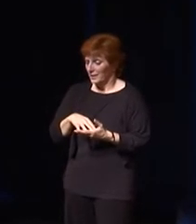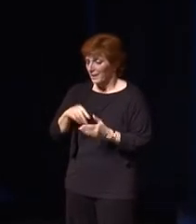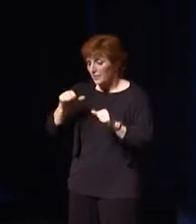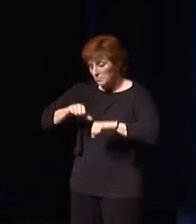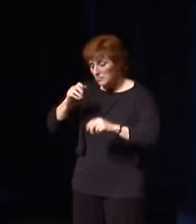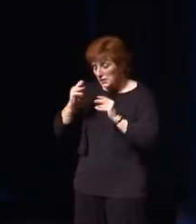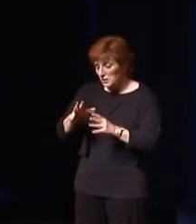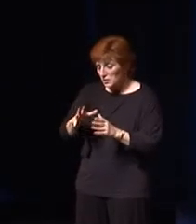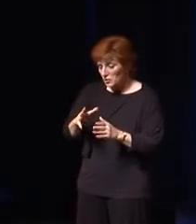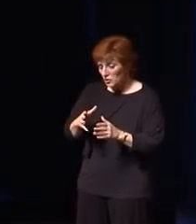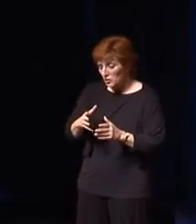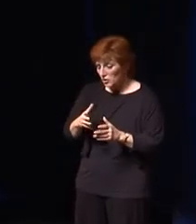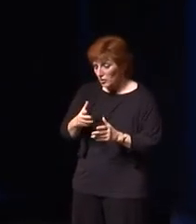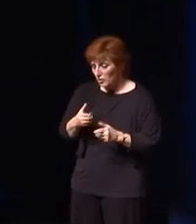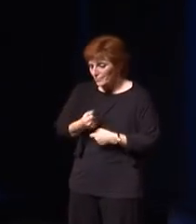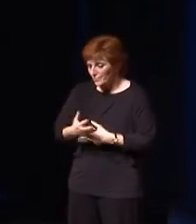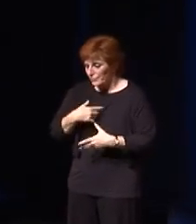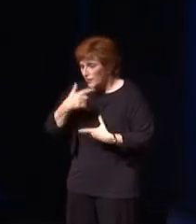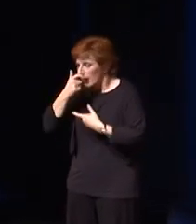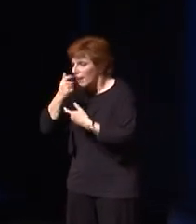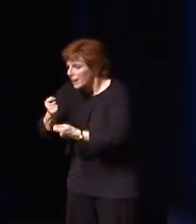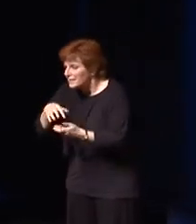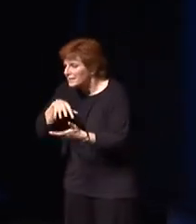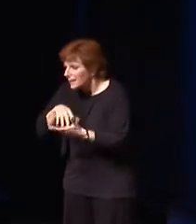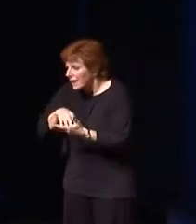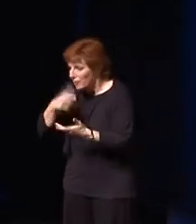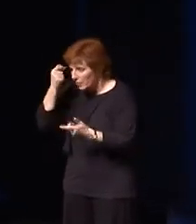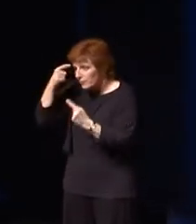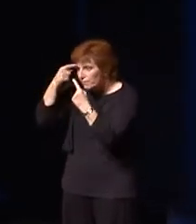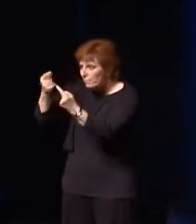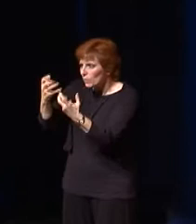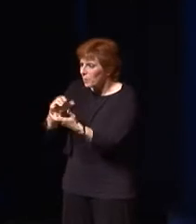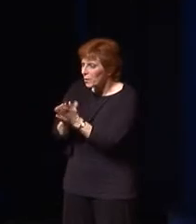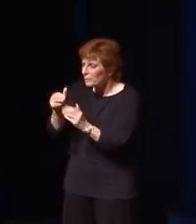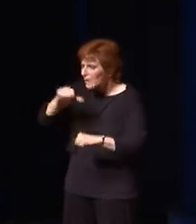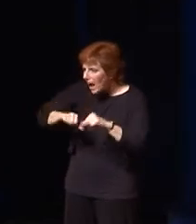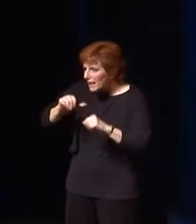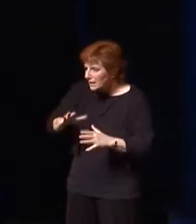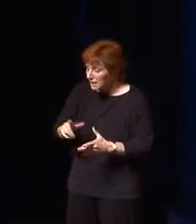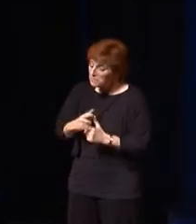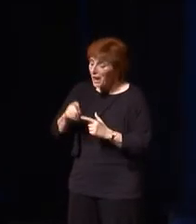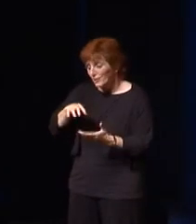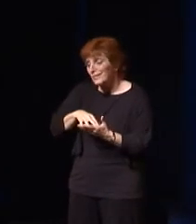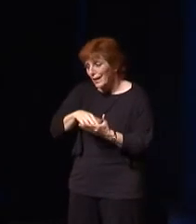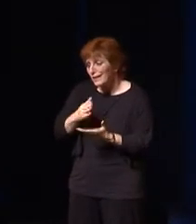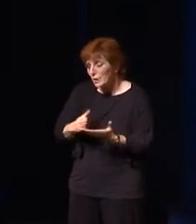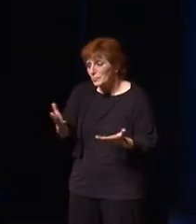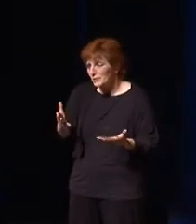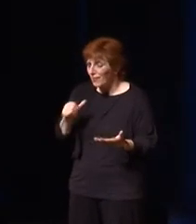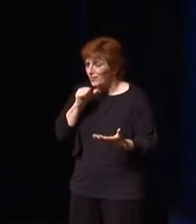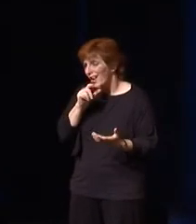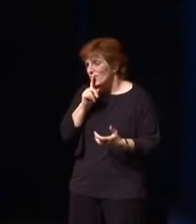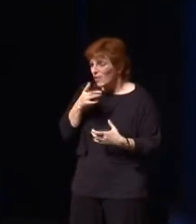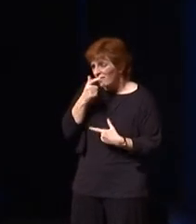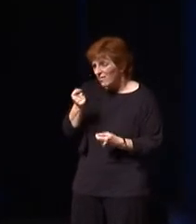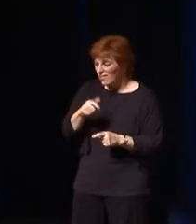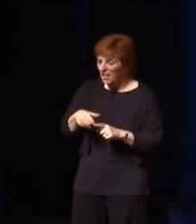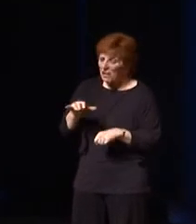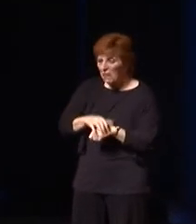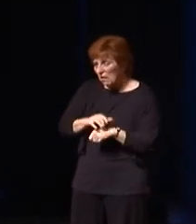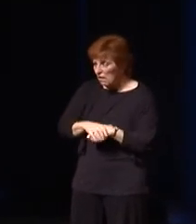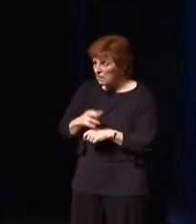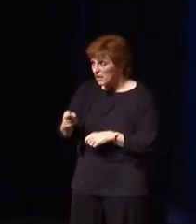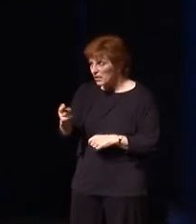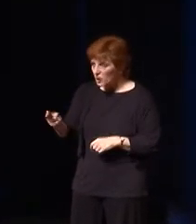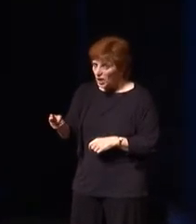me interested in studying because now I had a goal of becoming a scientist. And if I wanted to become a scientist, then I'd have to study some stuff I wasn't that interested in, like English and history,